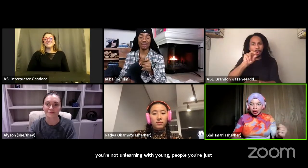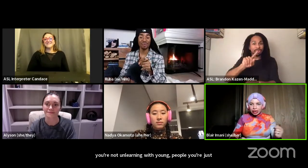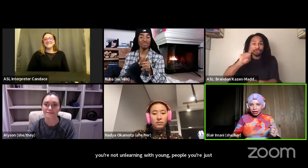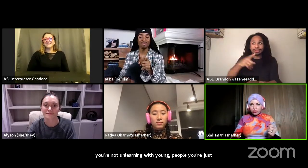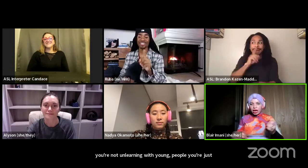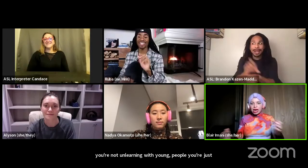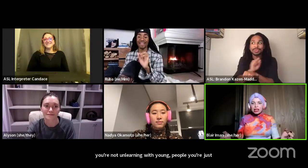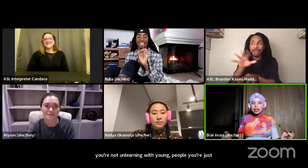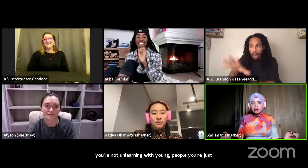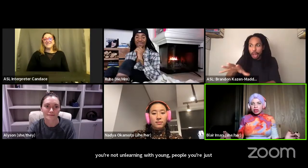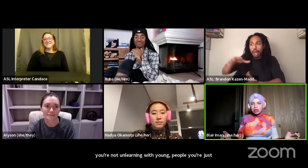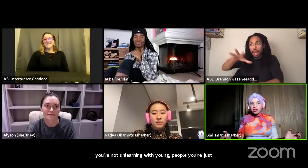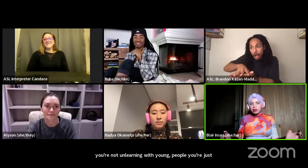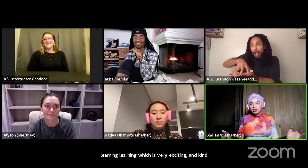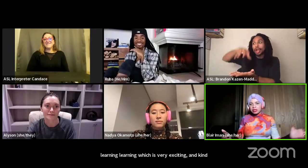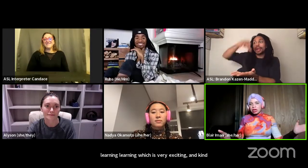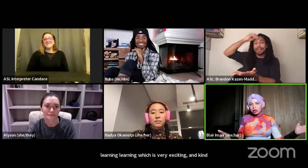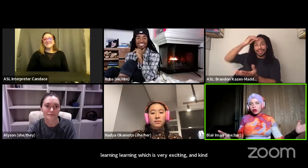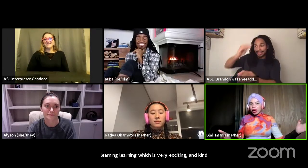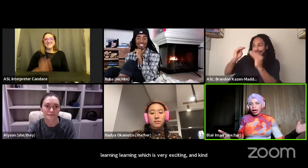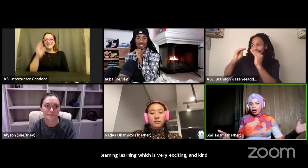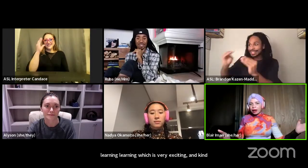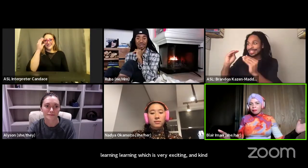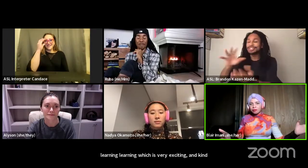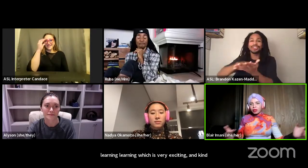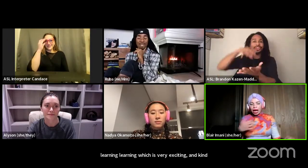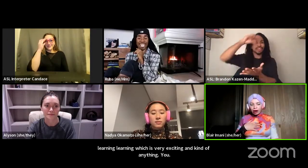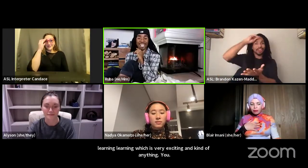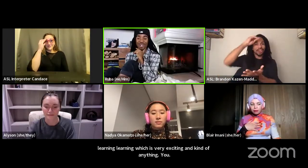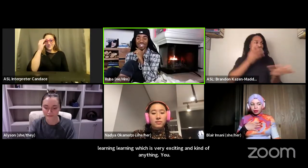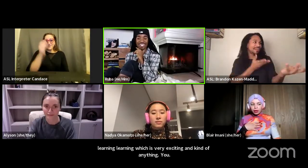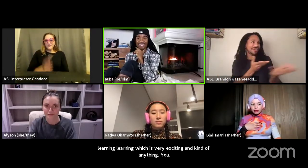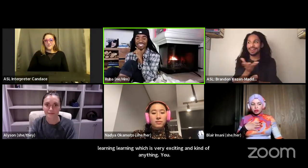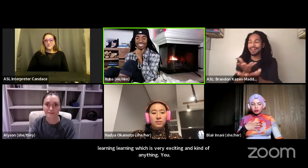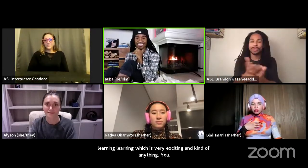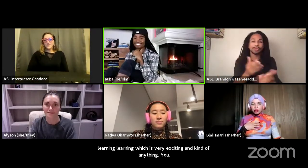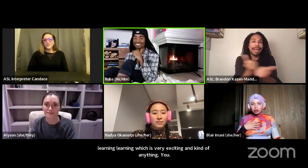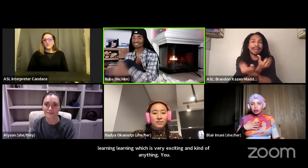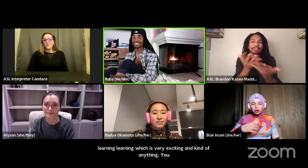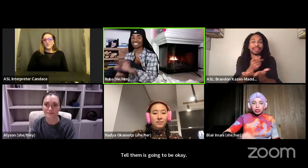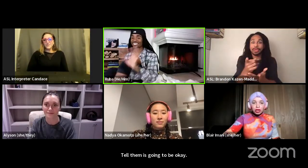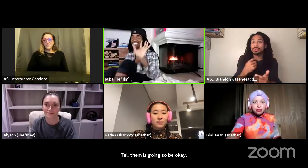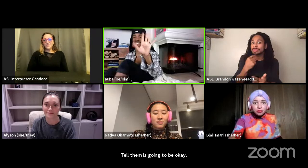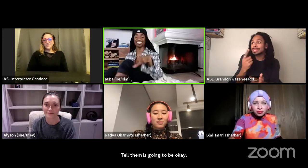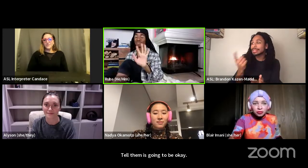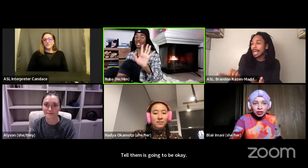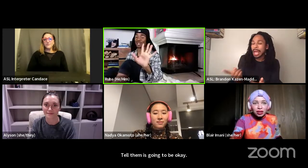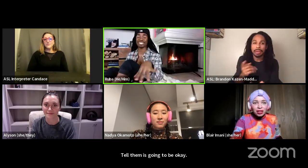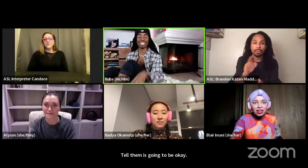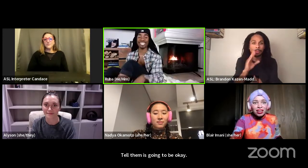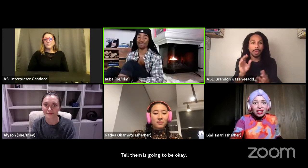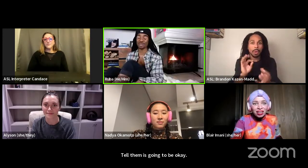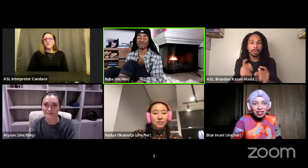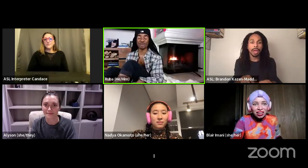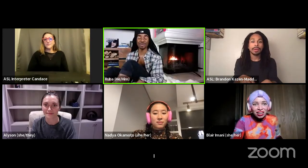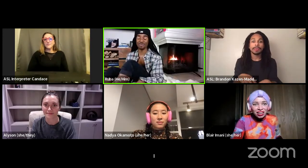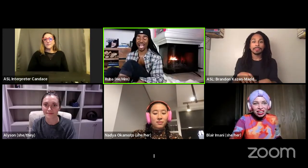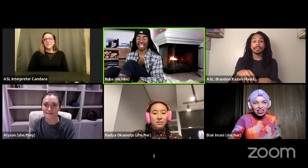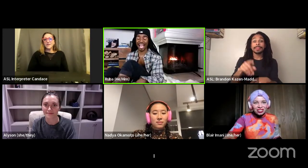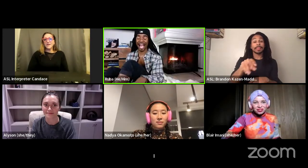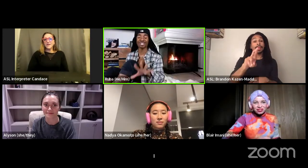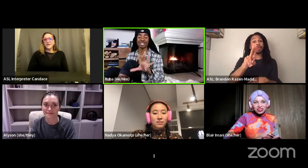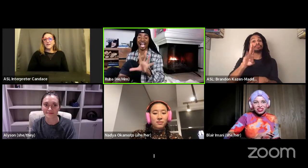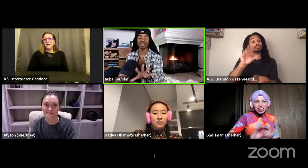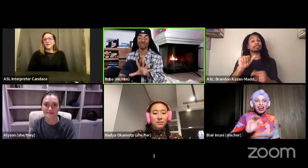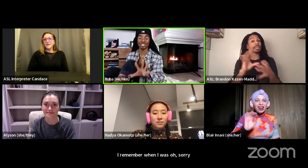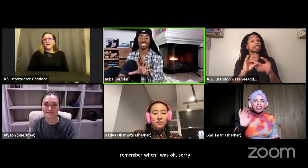exciting. And kind of anything you tell them is going to be okay. Blair, I remember when I was, sorry. Blair, say it again for the people in the